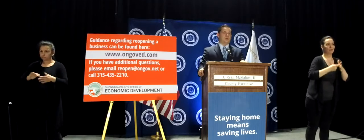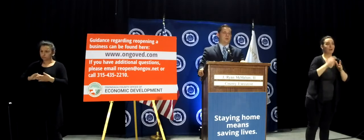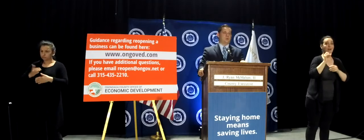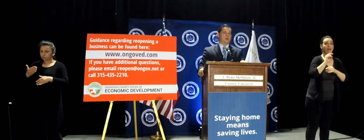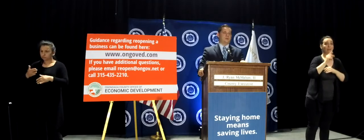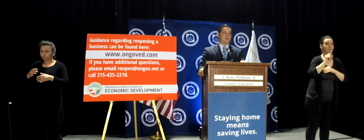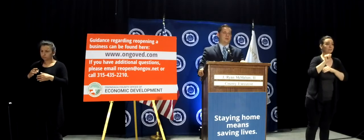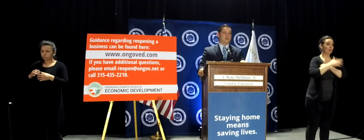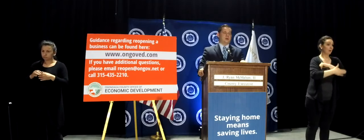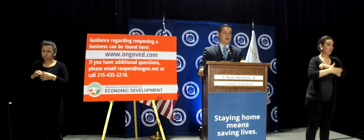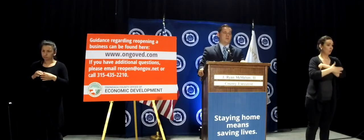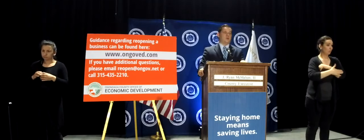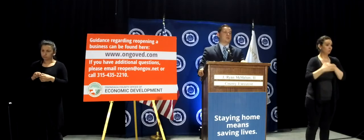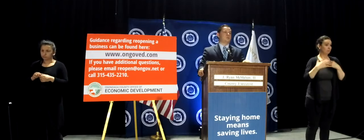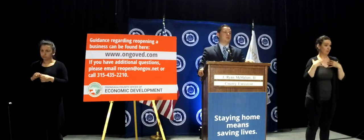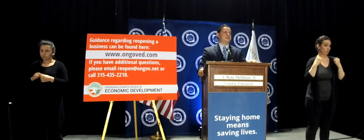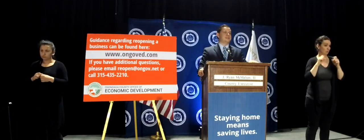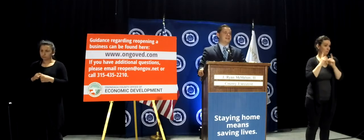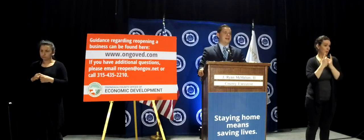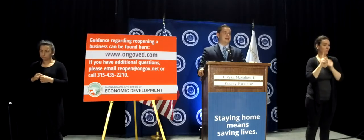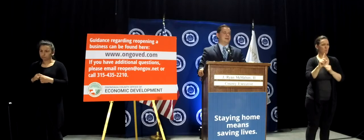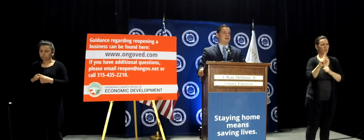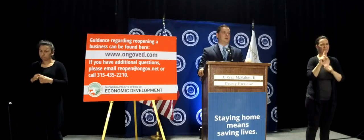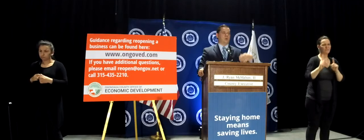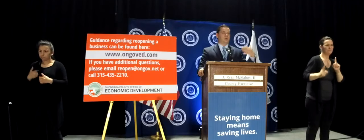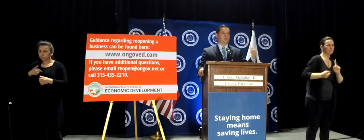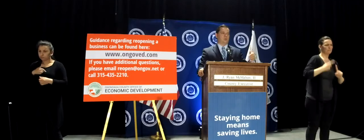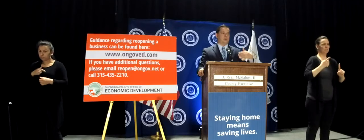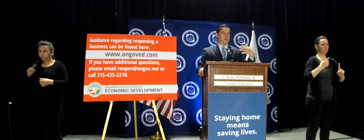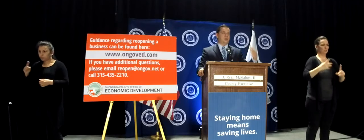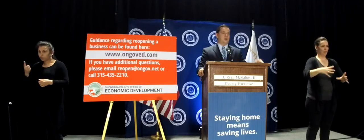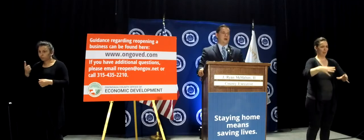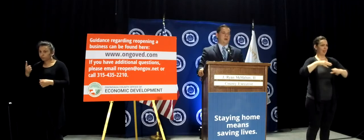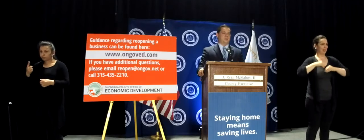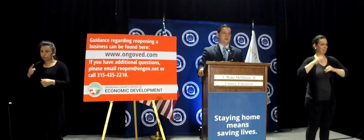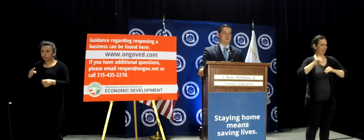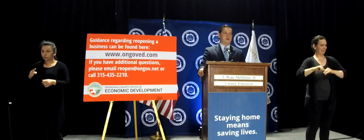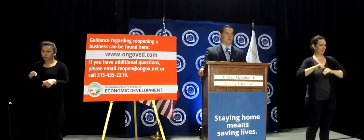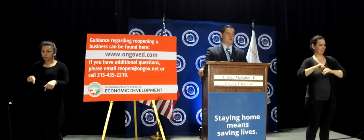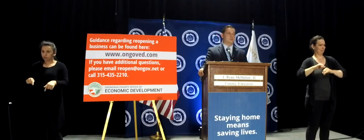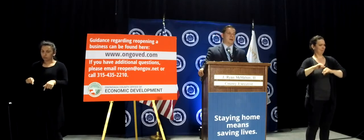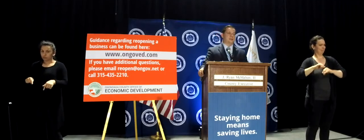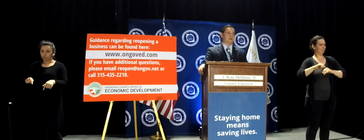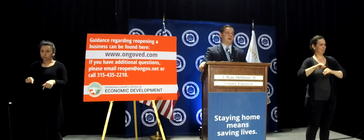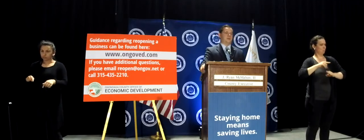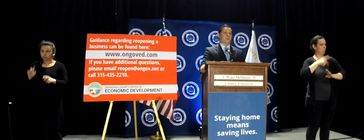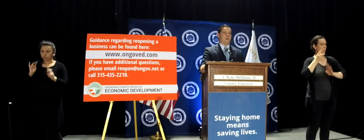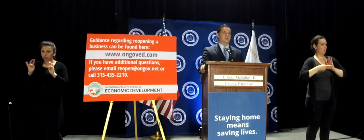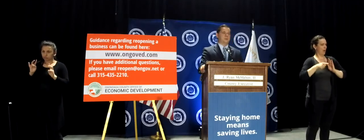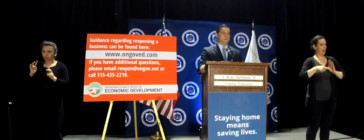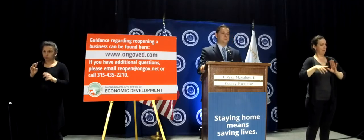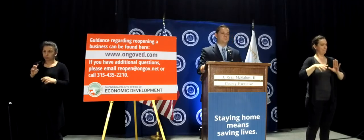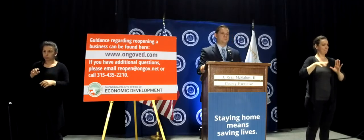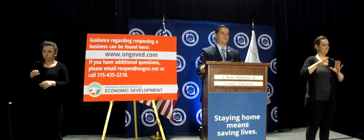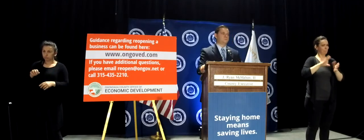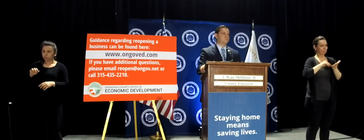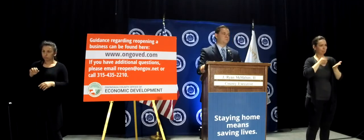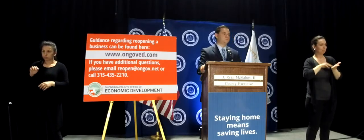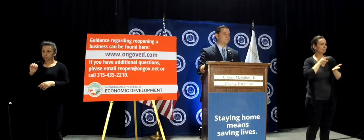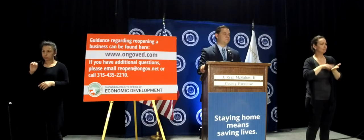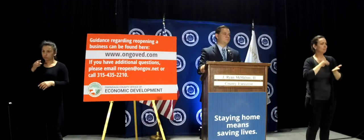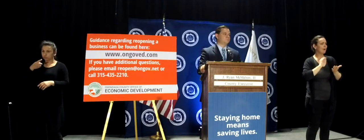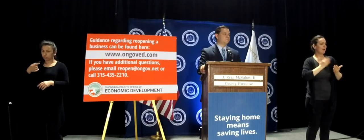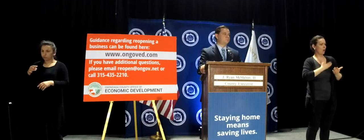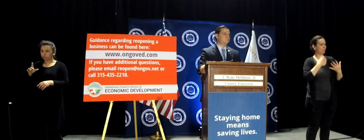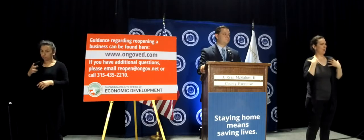department is one of the first communities to get it and to work through it because of how respected the health department is.